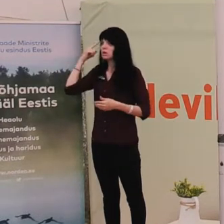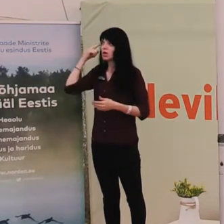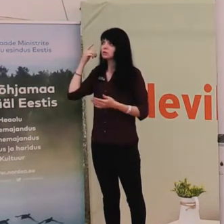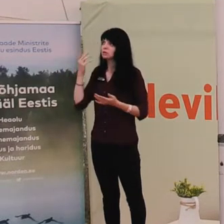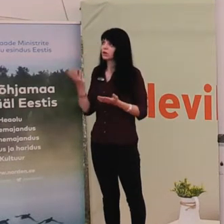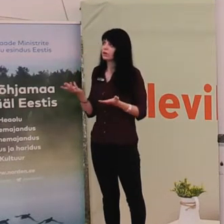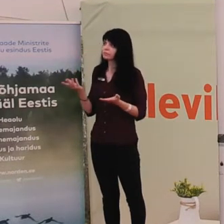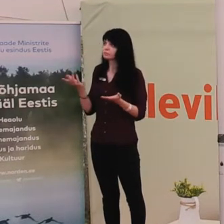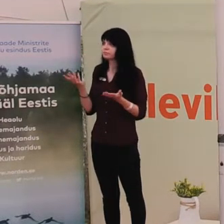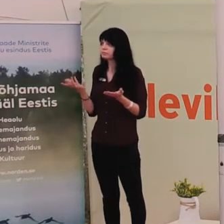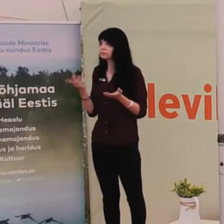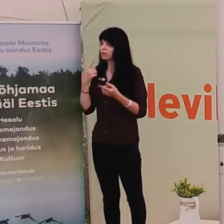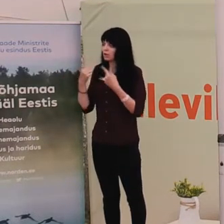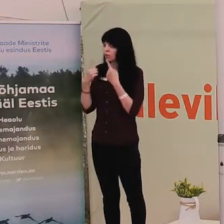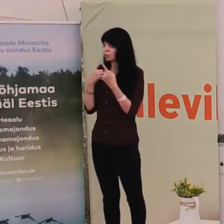to think and talk about